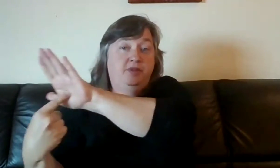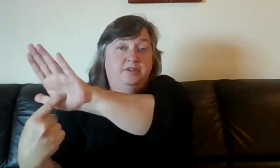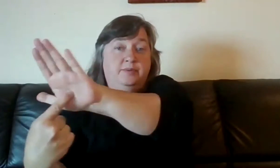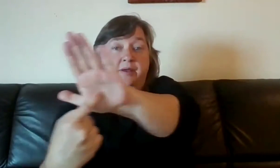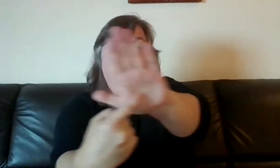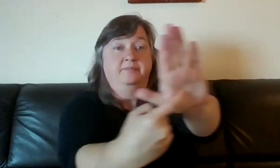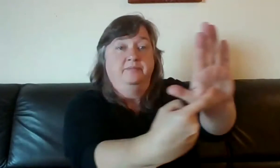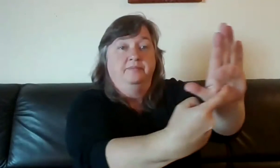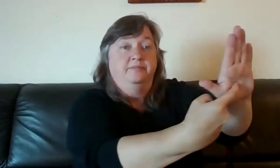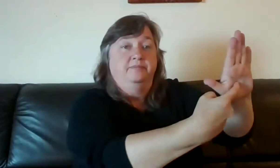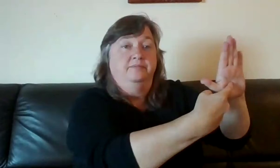this way.